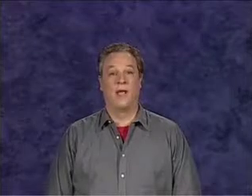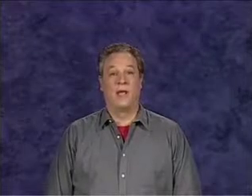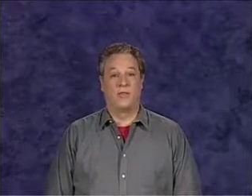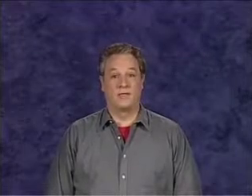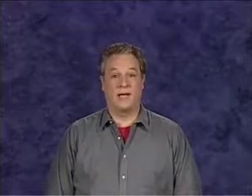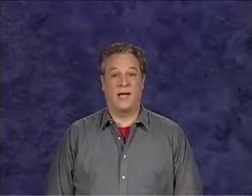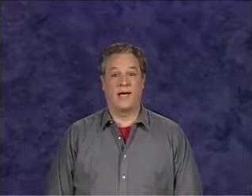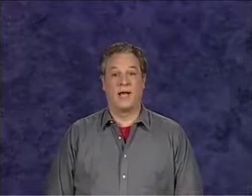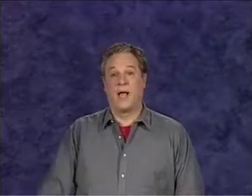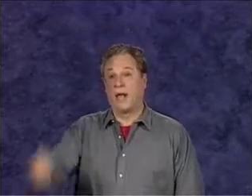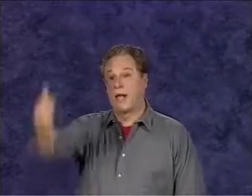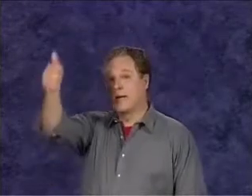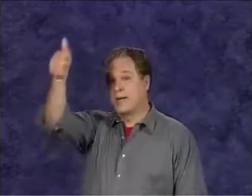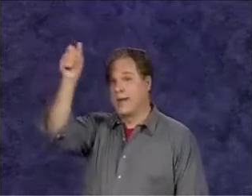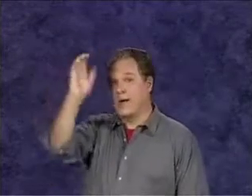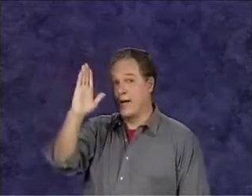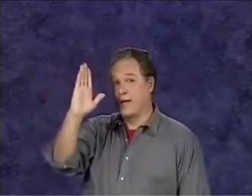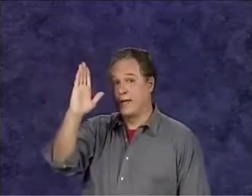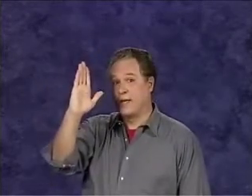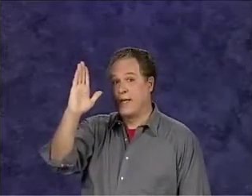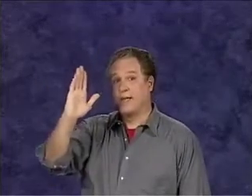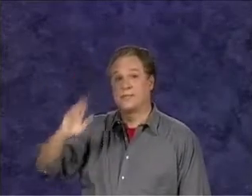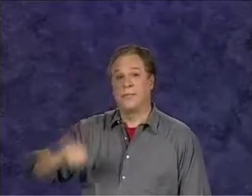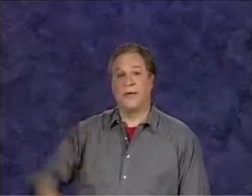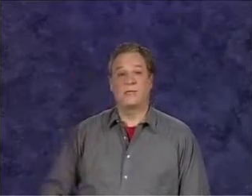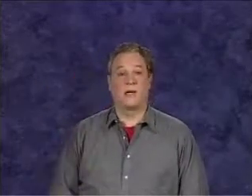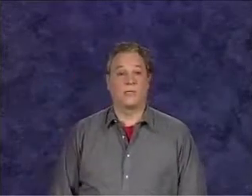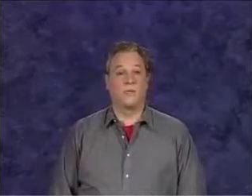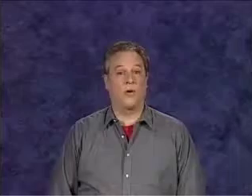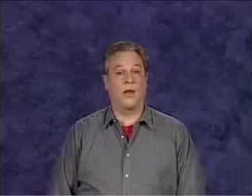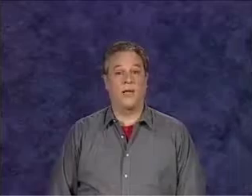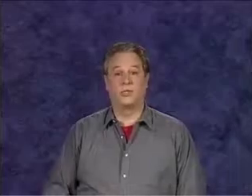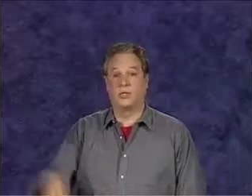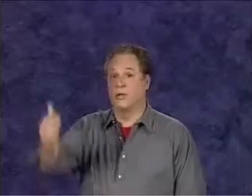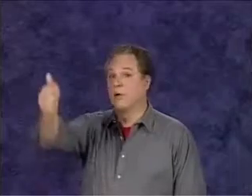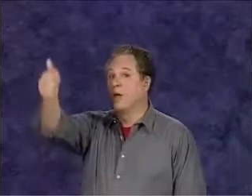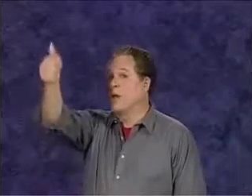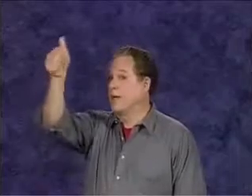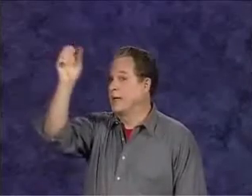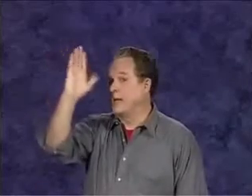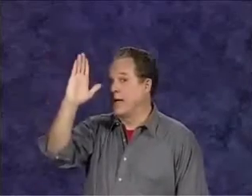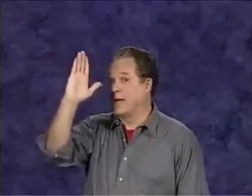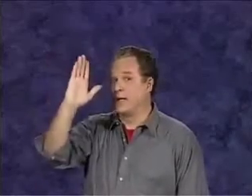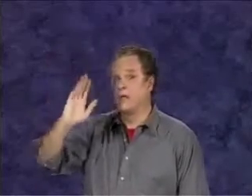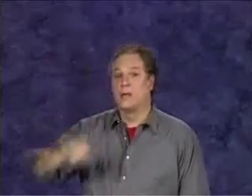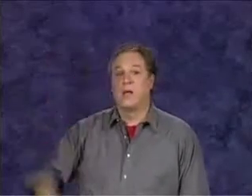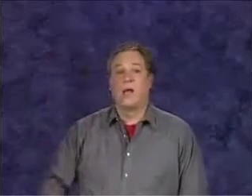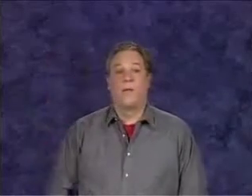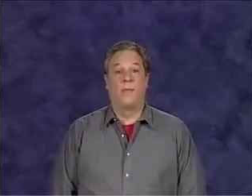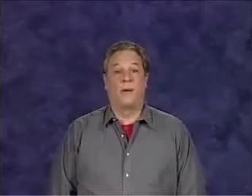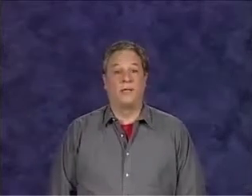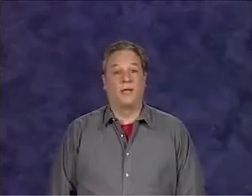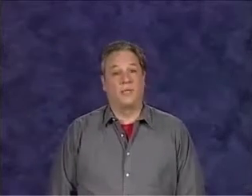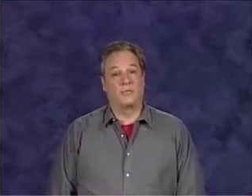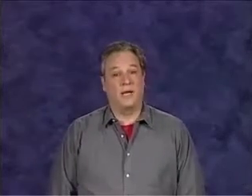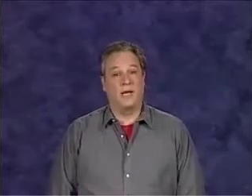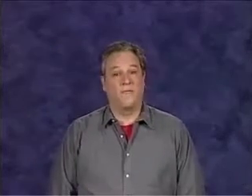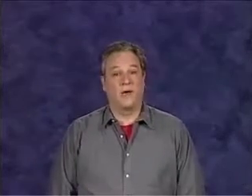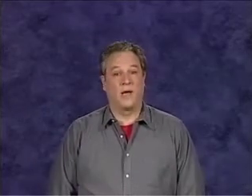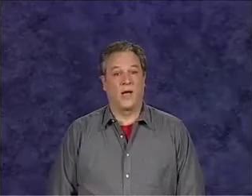The sign God is based on us praying to God. But in the sign for God,